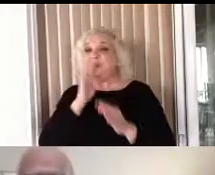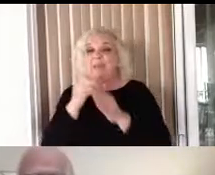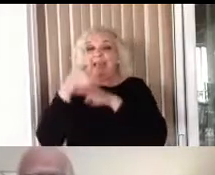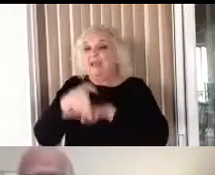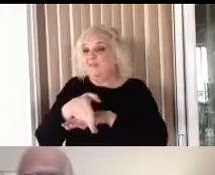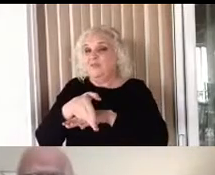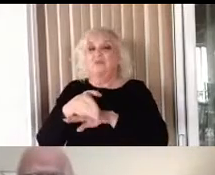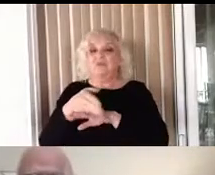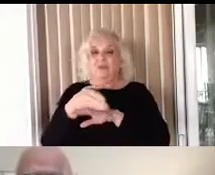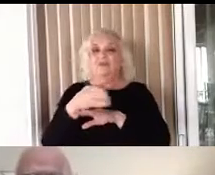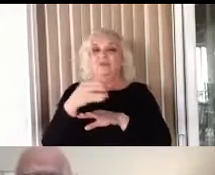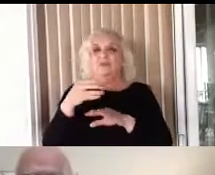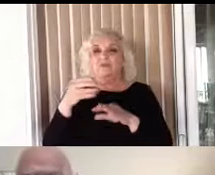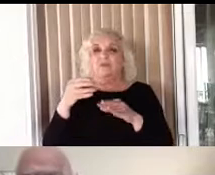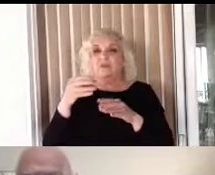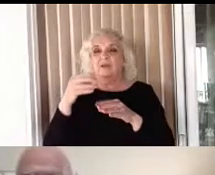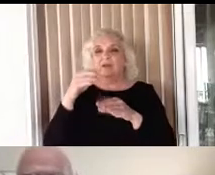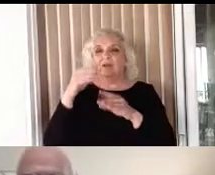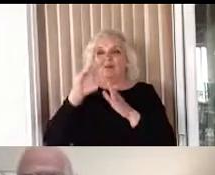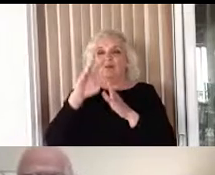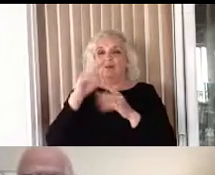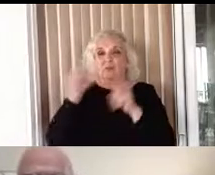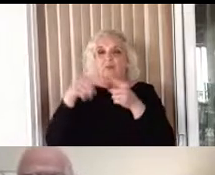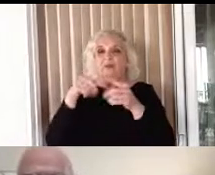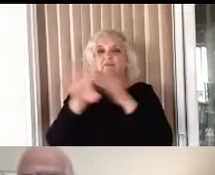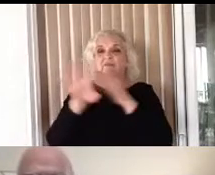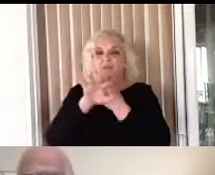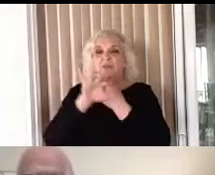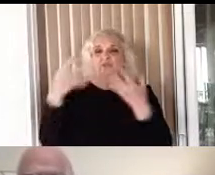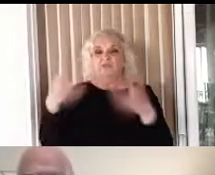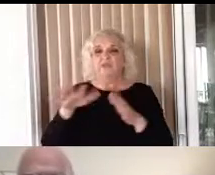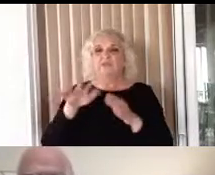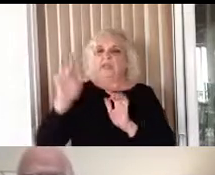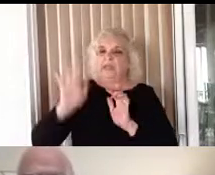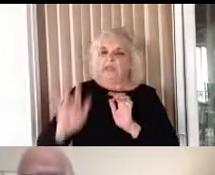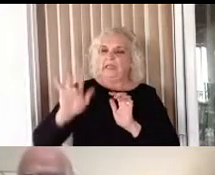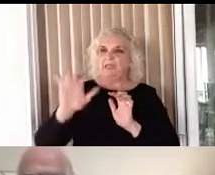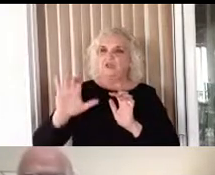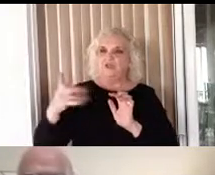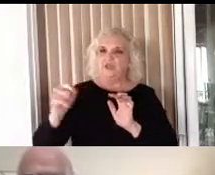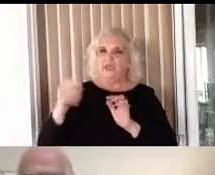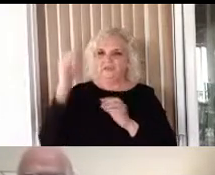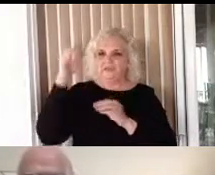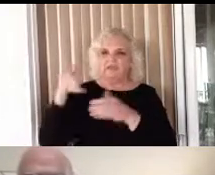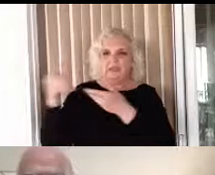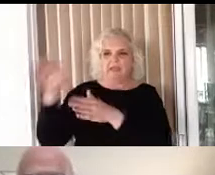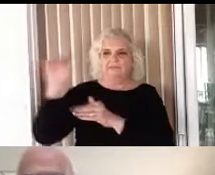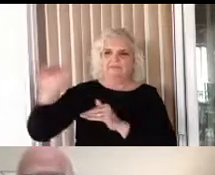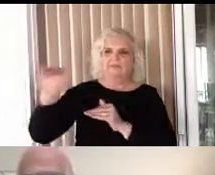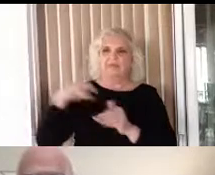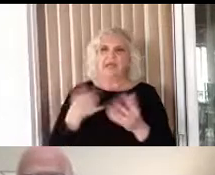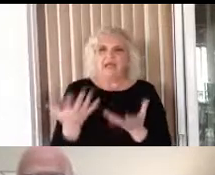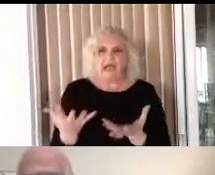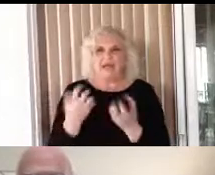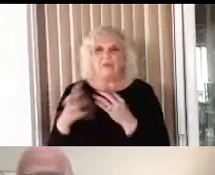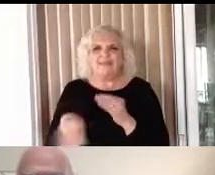minute video, click the chat button at the bottom and tell Kimberly and Stephanie you would like to chat, and they're going